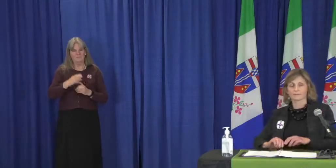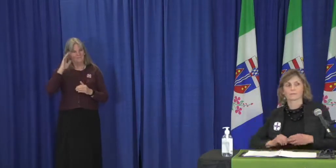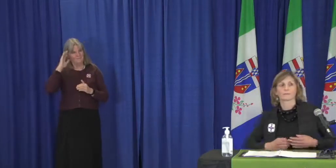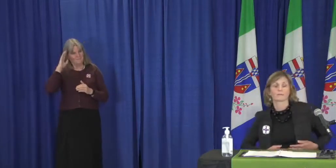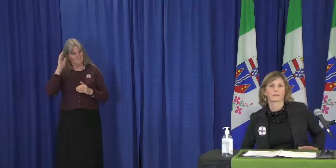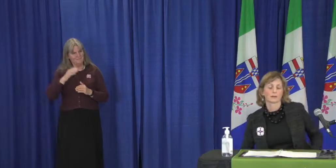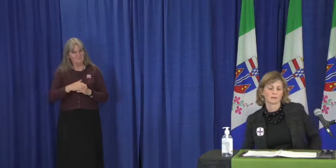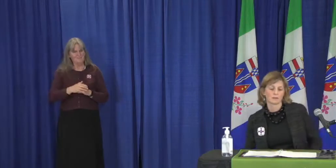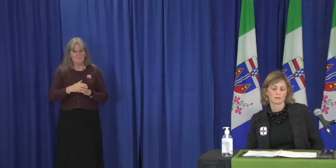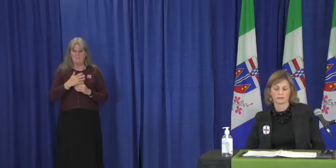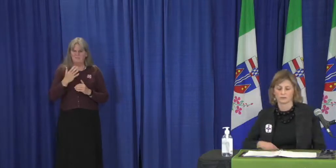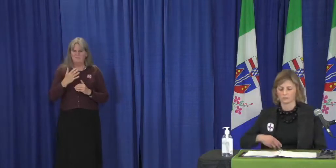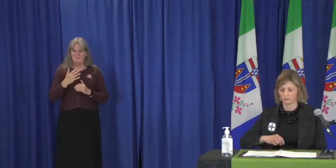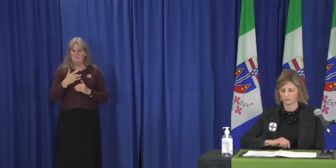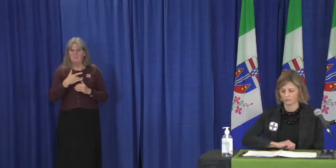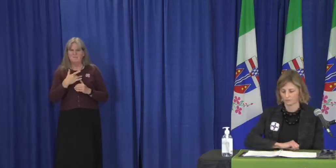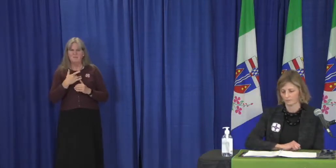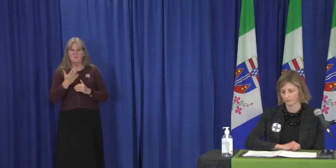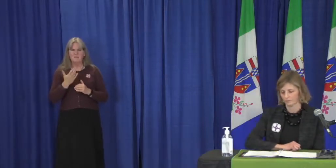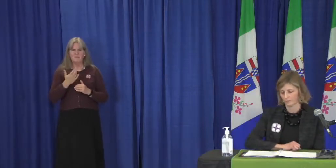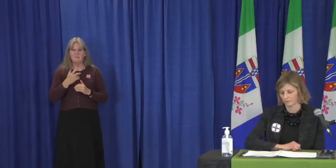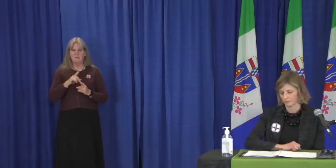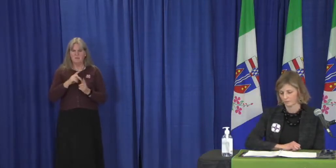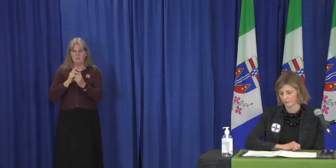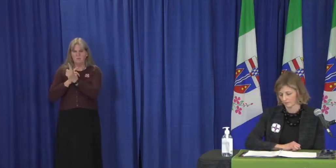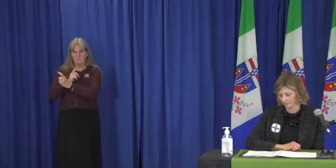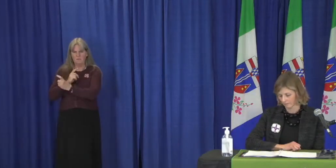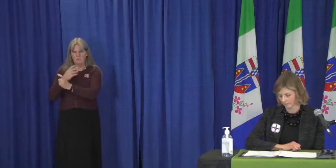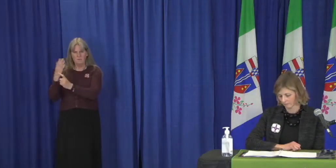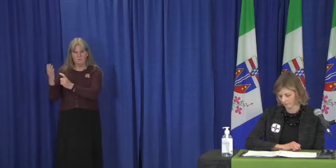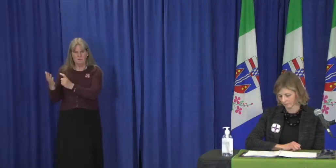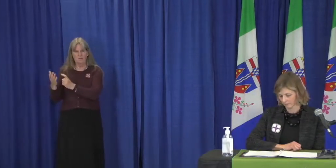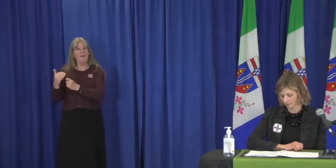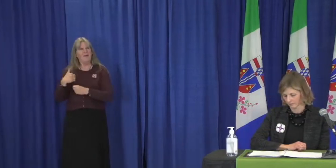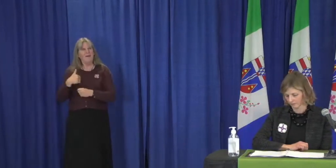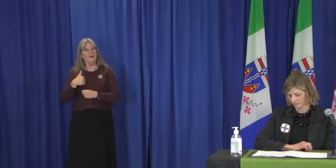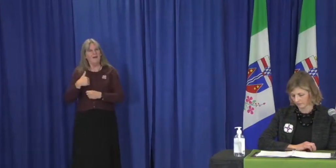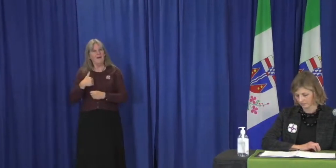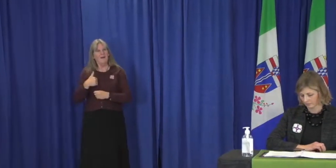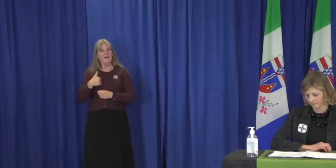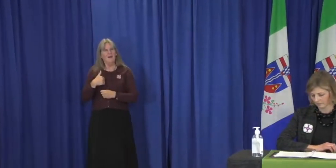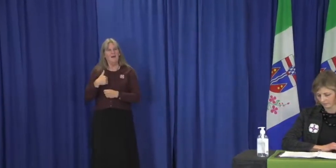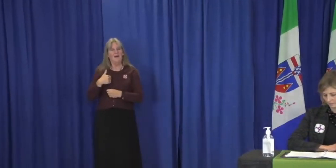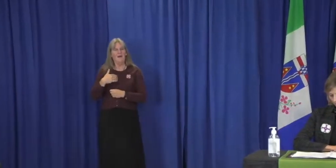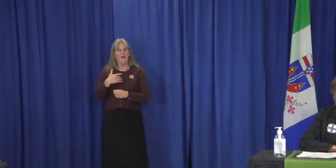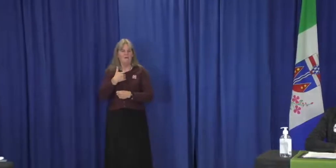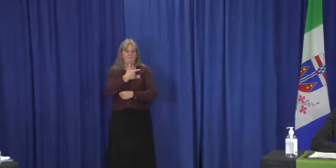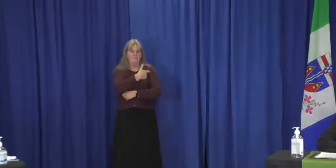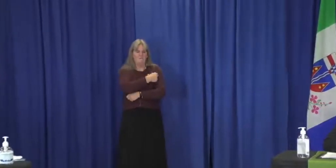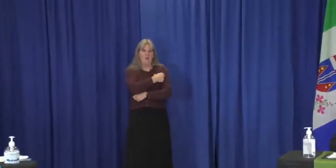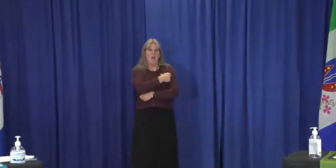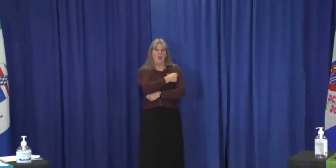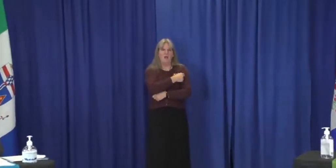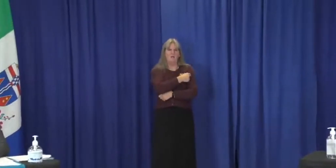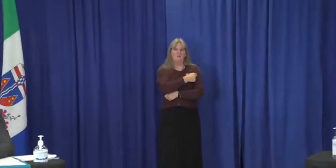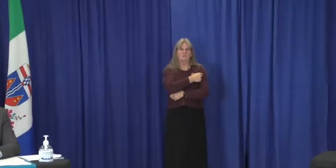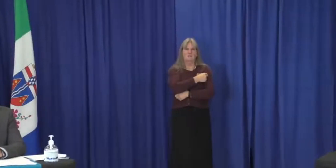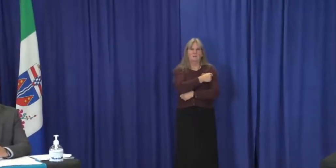Hi, this is probably a question best for the Premier. I know the demand for vaccine is